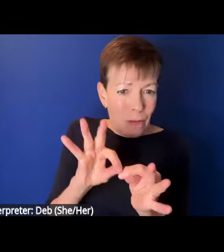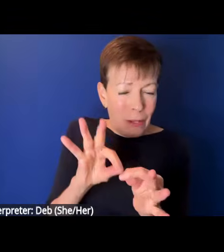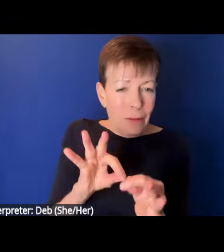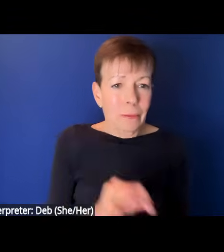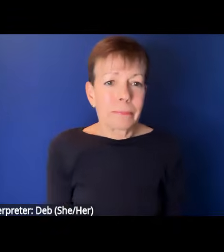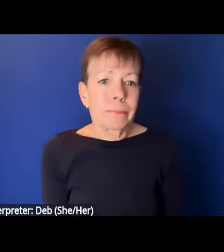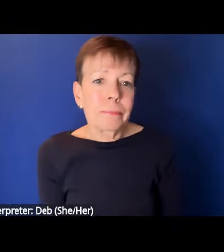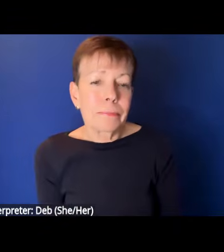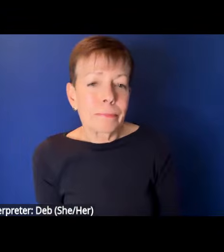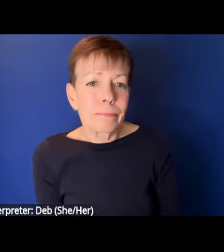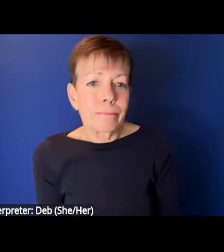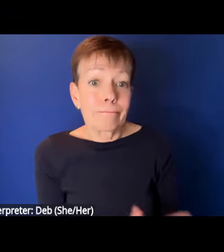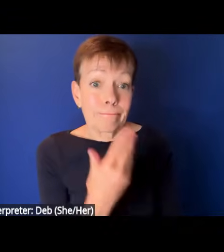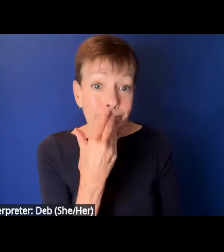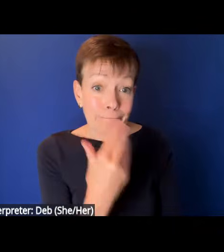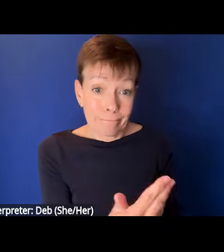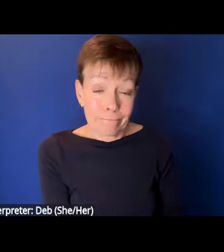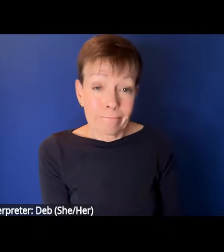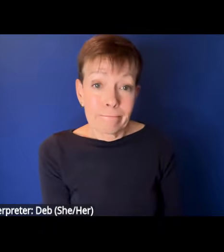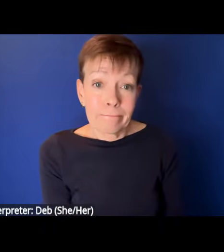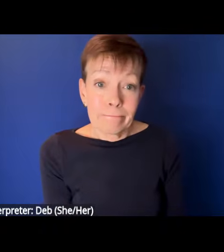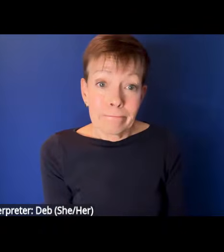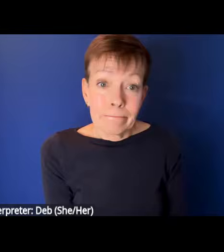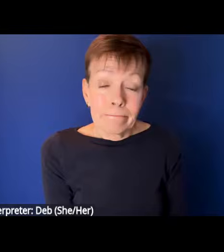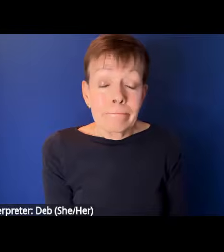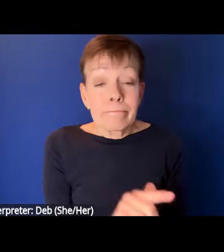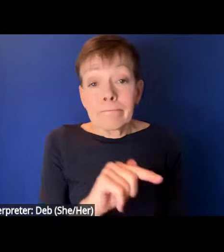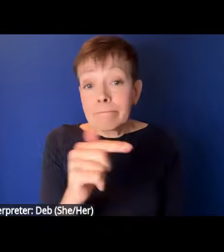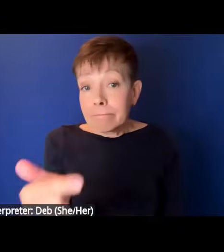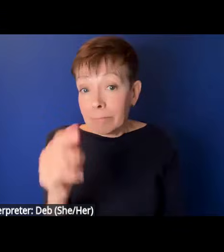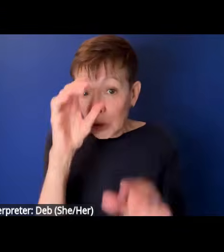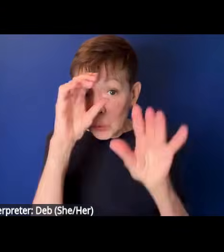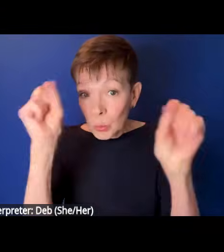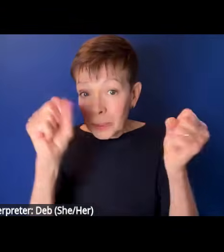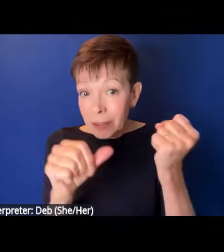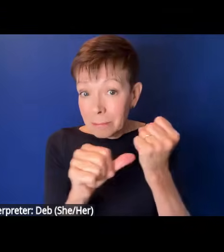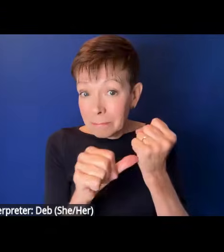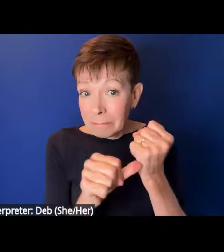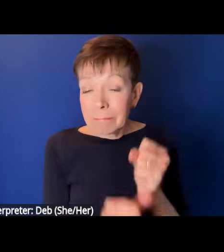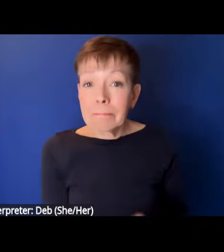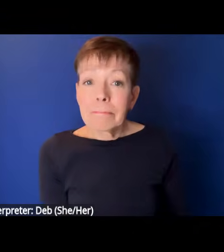Thank you very much. I'm just going to turn the floor over to the associate.